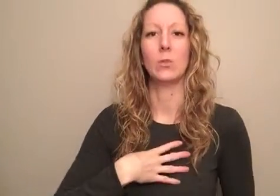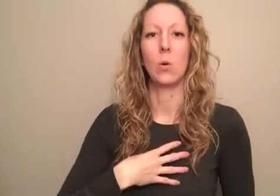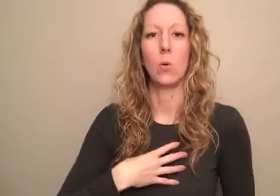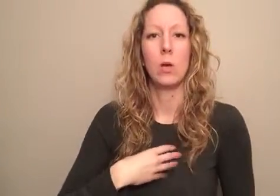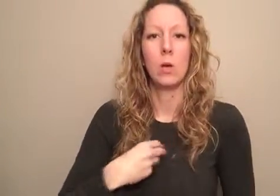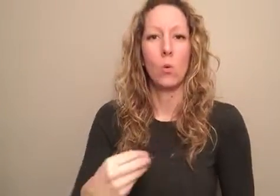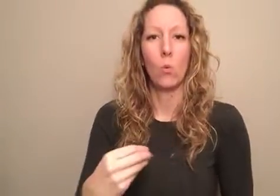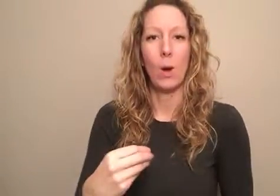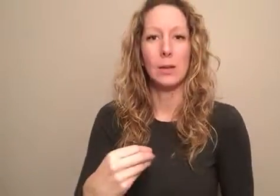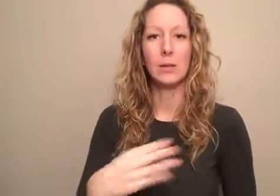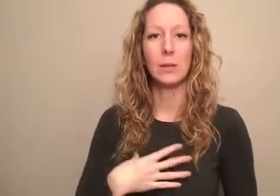So white,